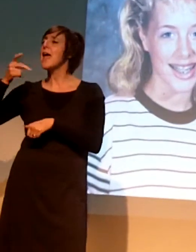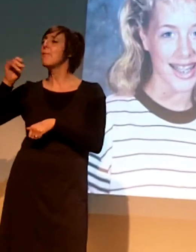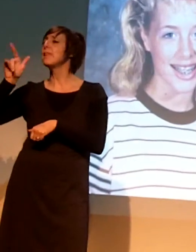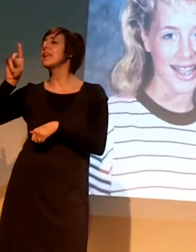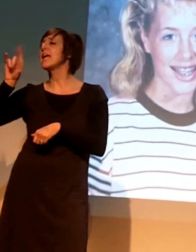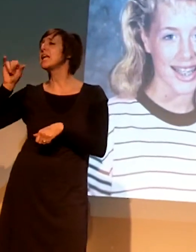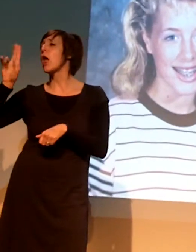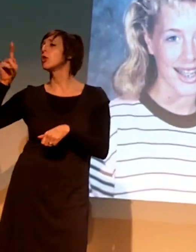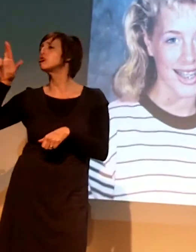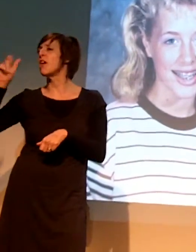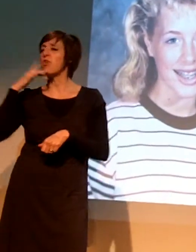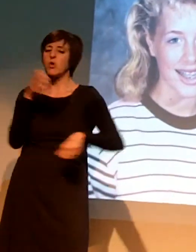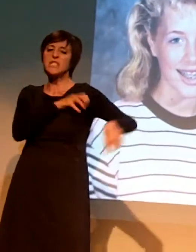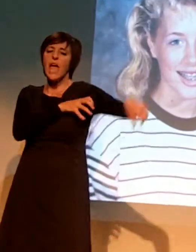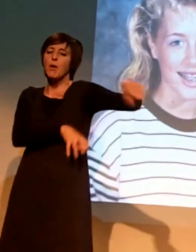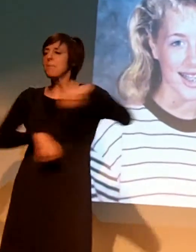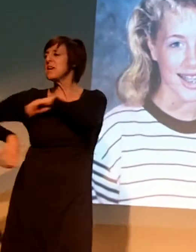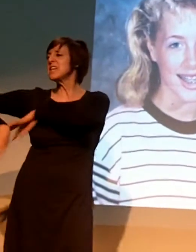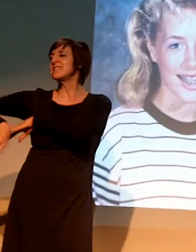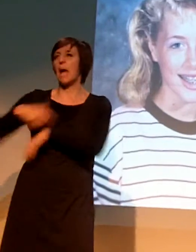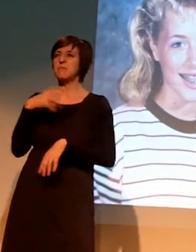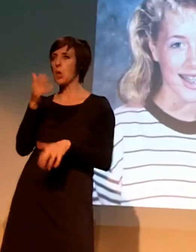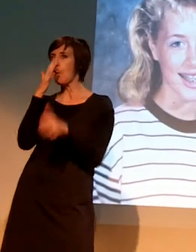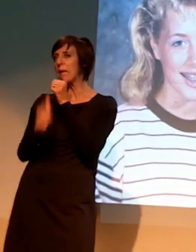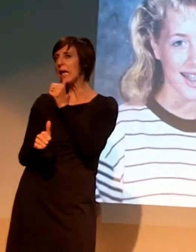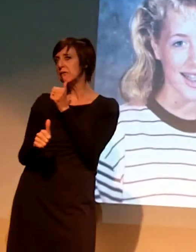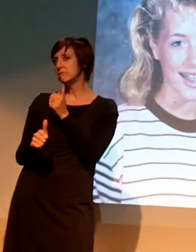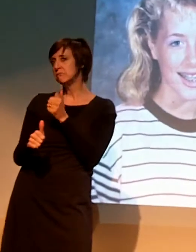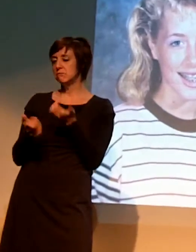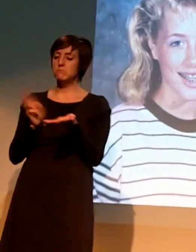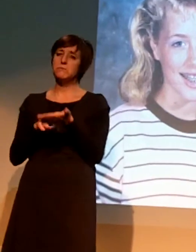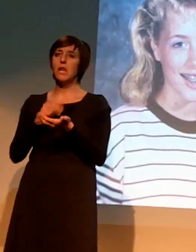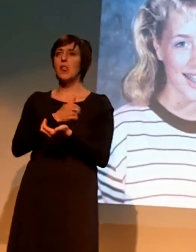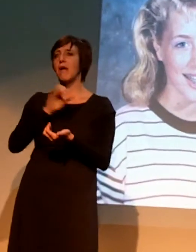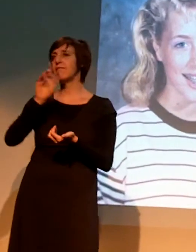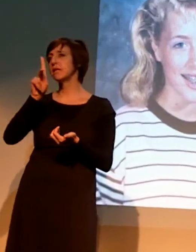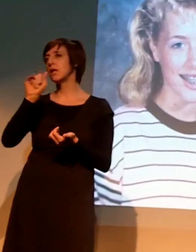pits. I'm so mean. Love, killorn.